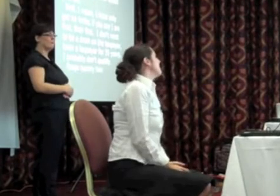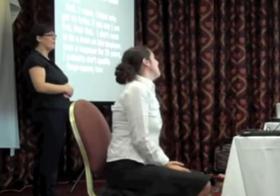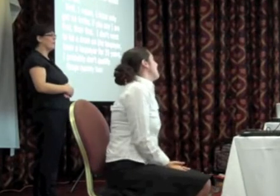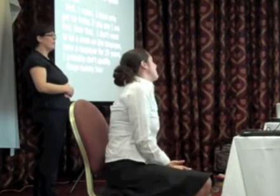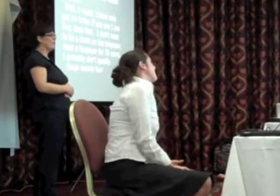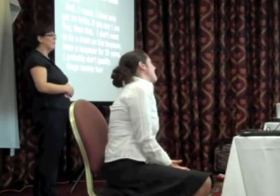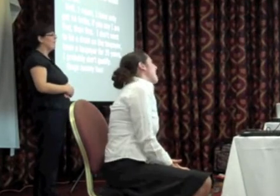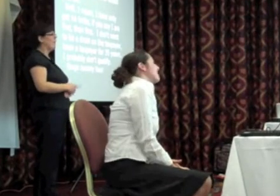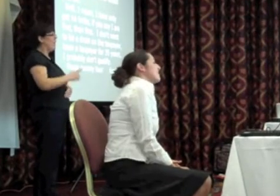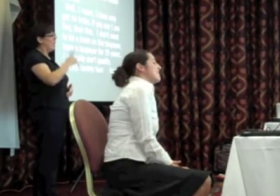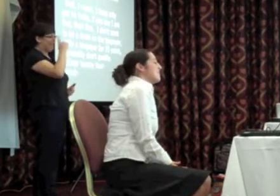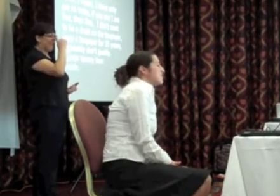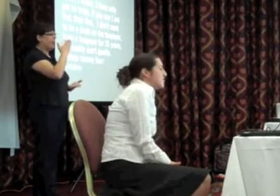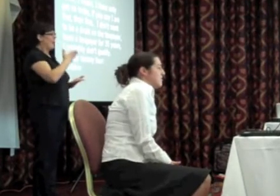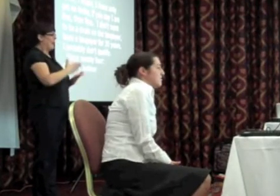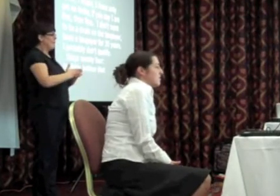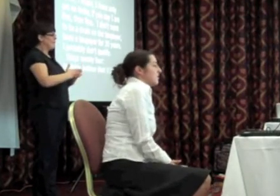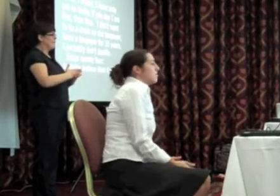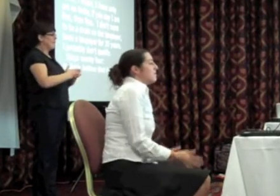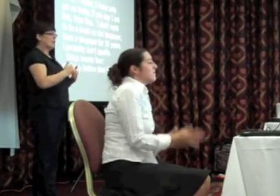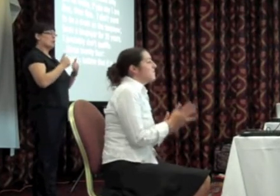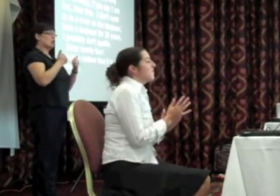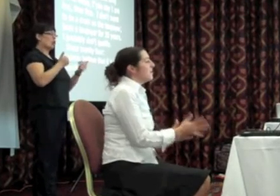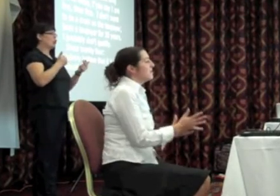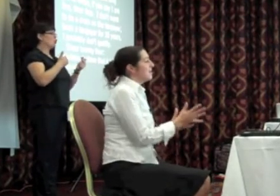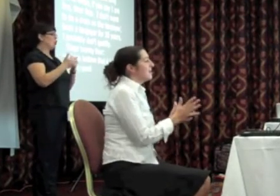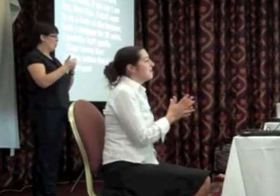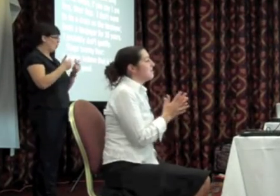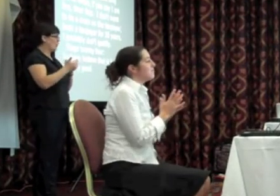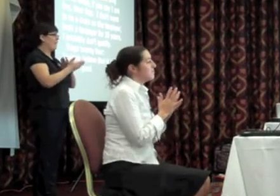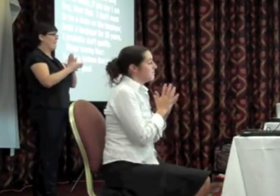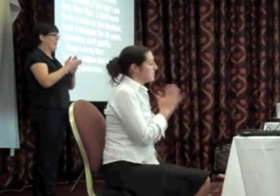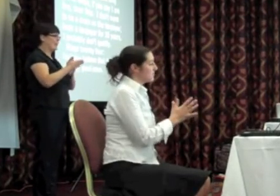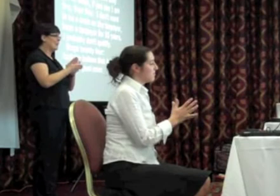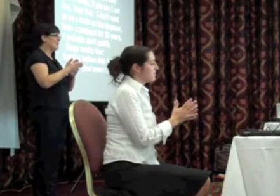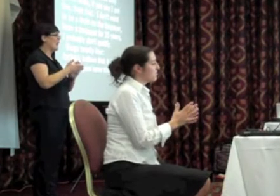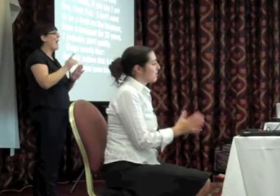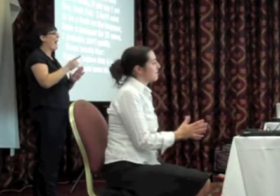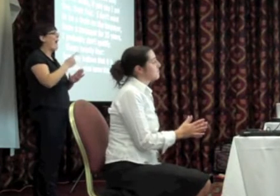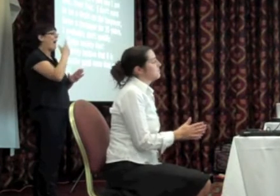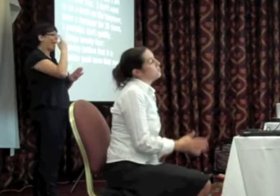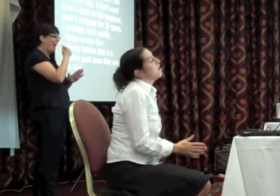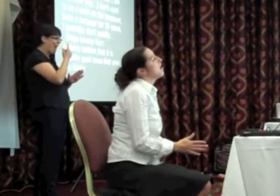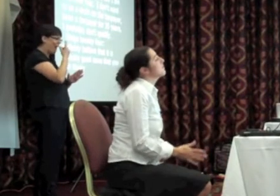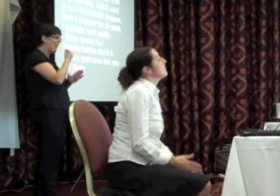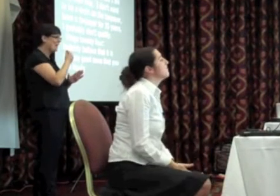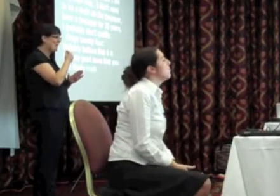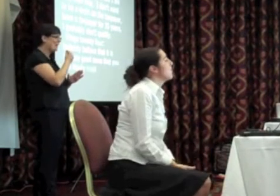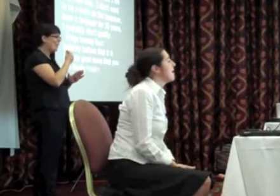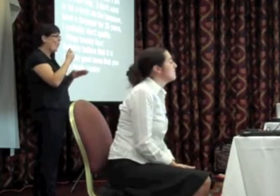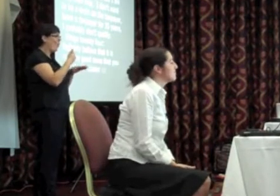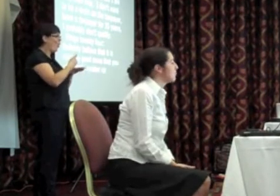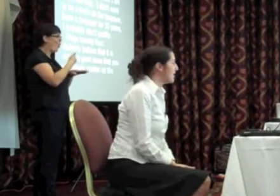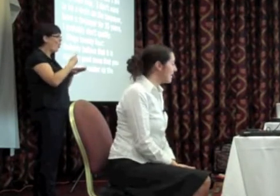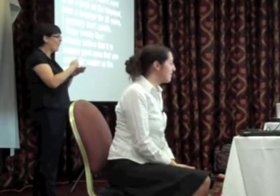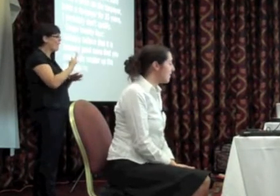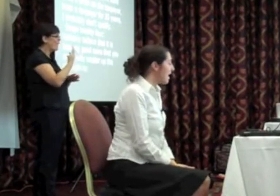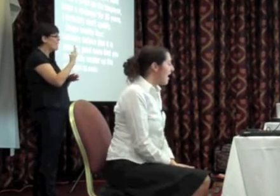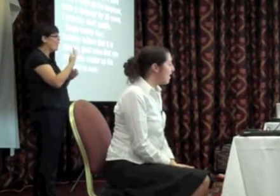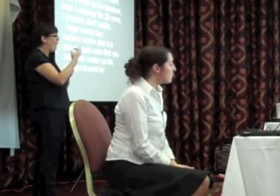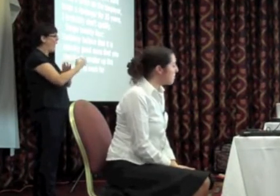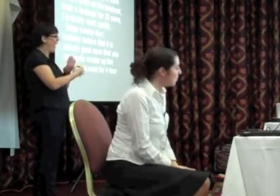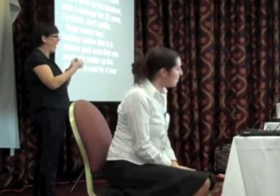24. Foolishly believe that it's actually good news that you can finally muster up the strength to work for 4 hours a